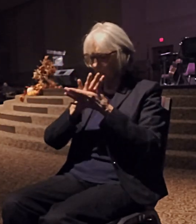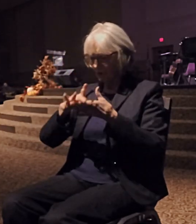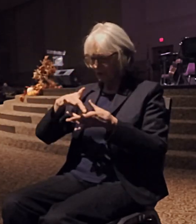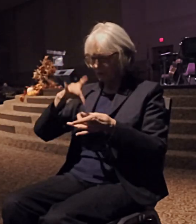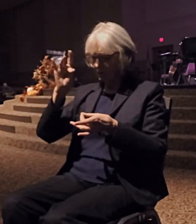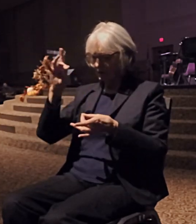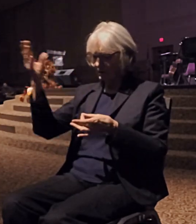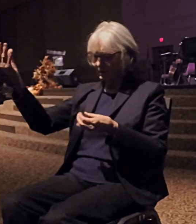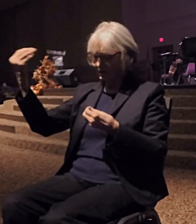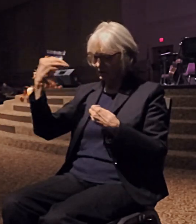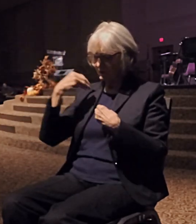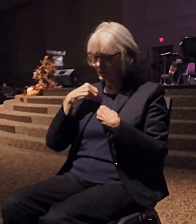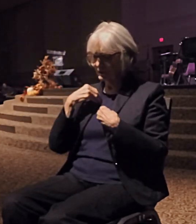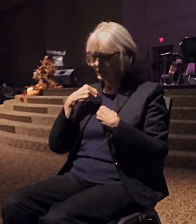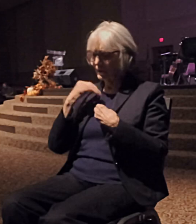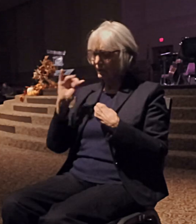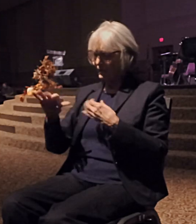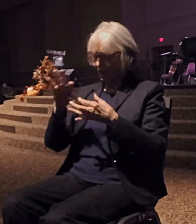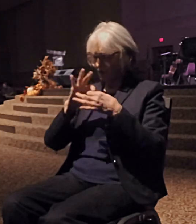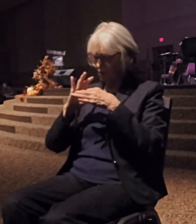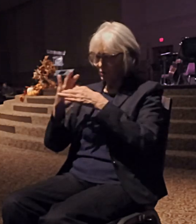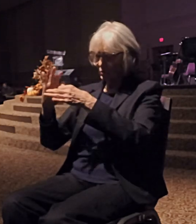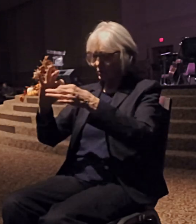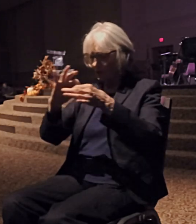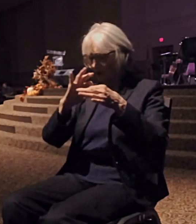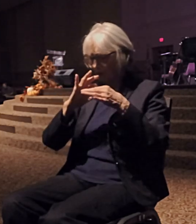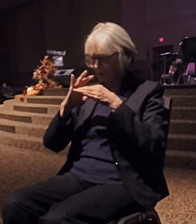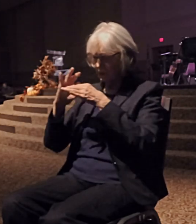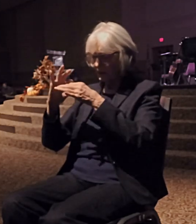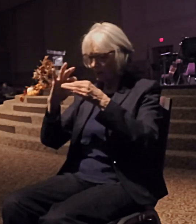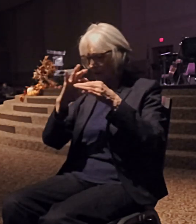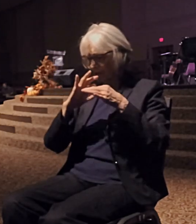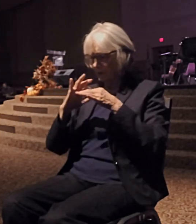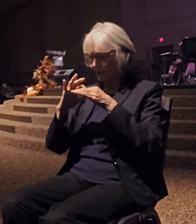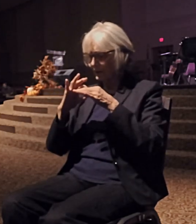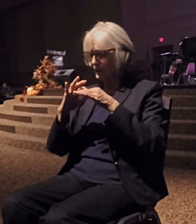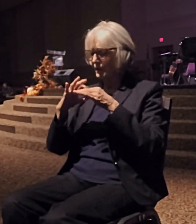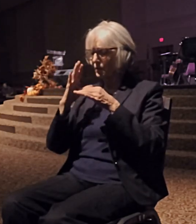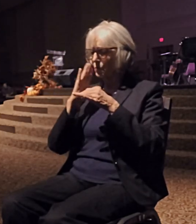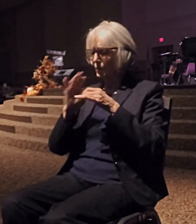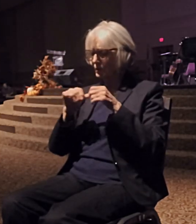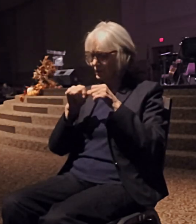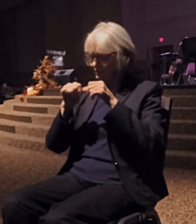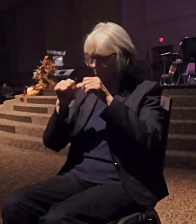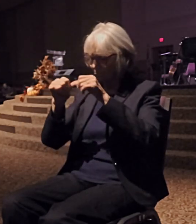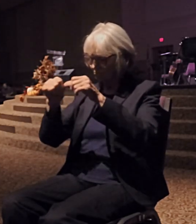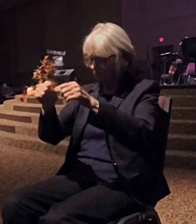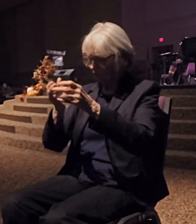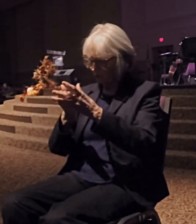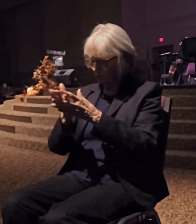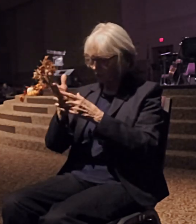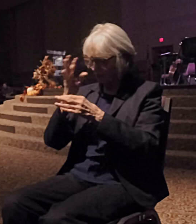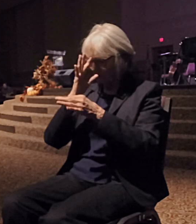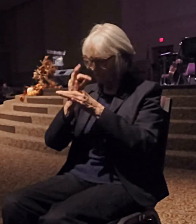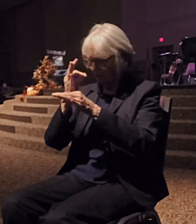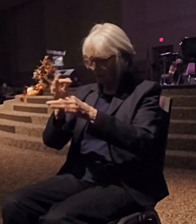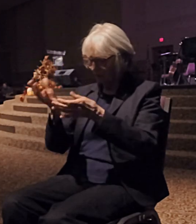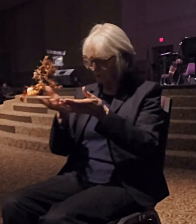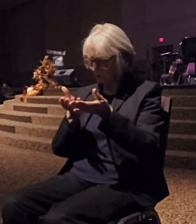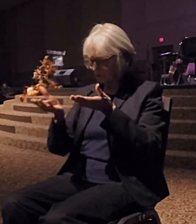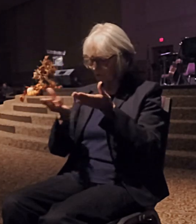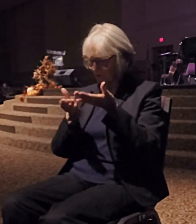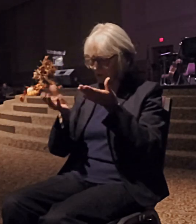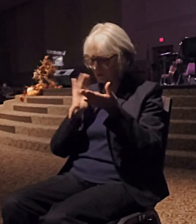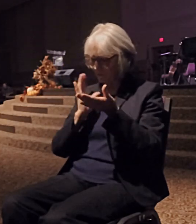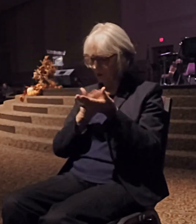give. And that unity is intended to be grown and spread through the diverse and faithful service of each member of the